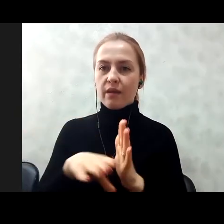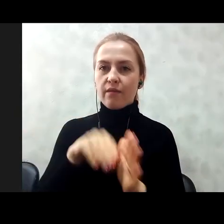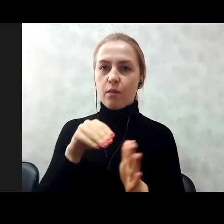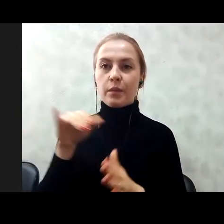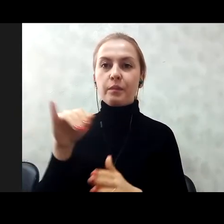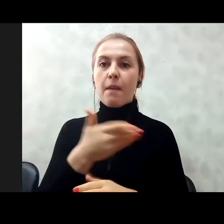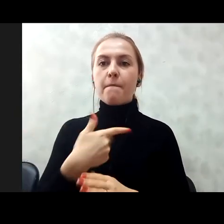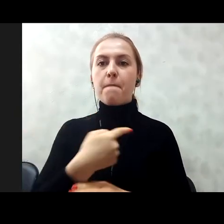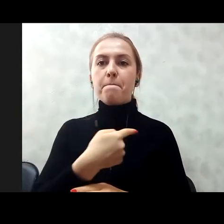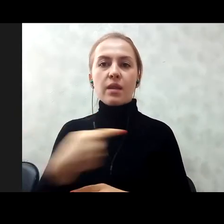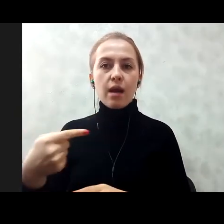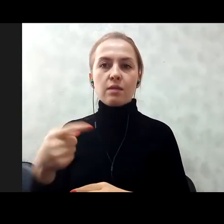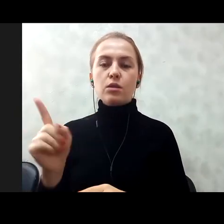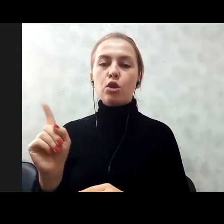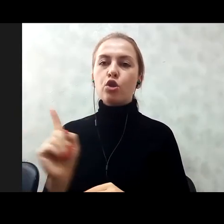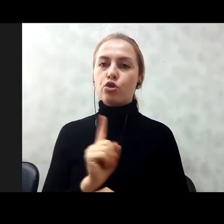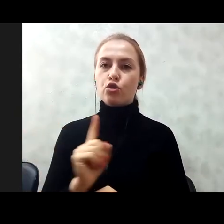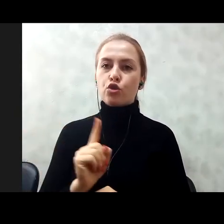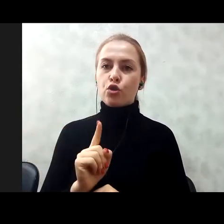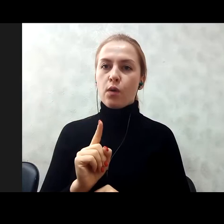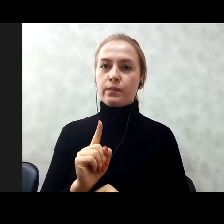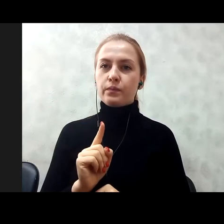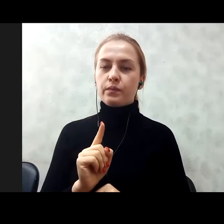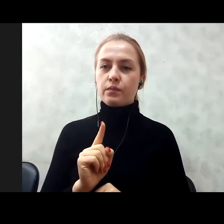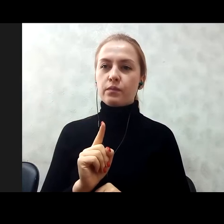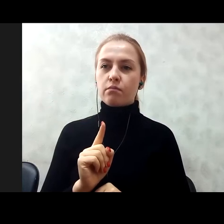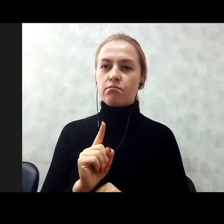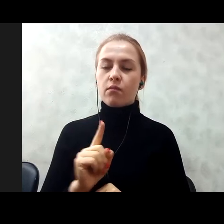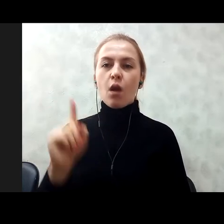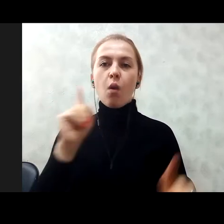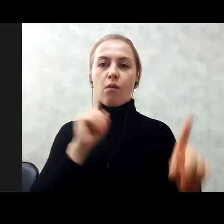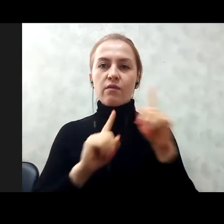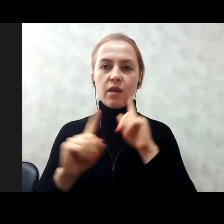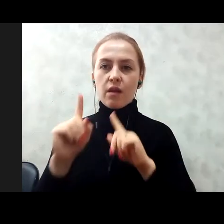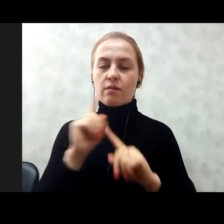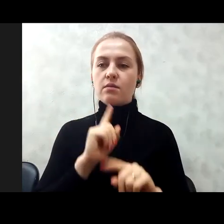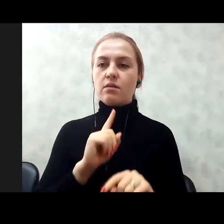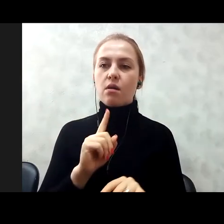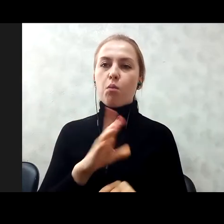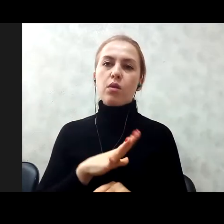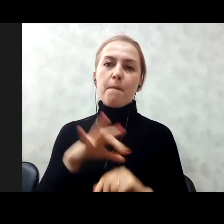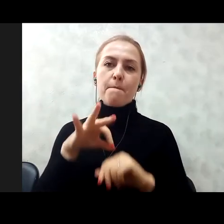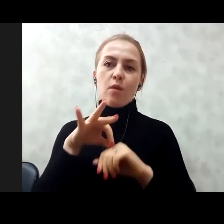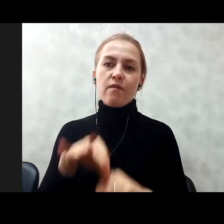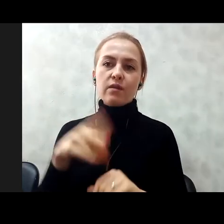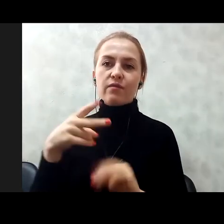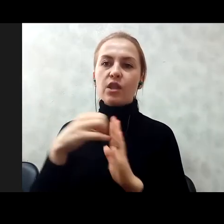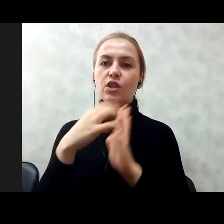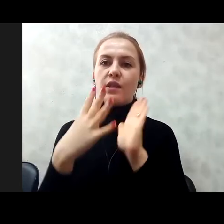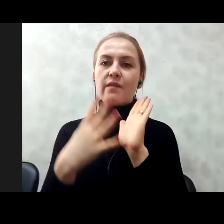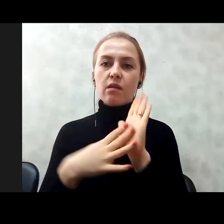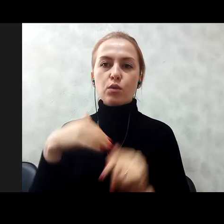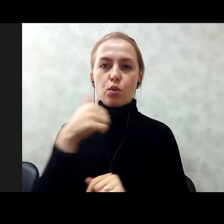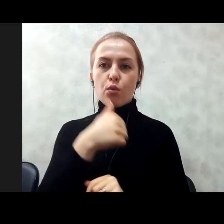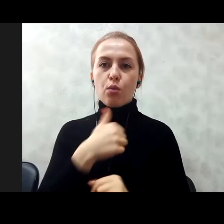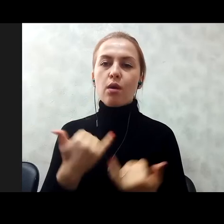organised a follow-up, a conference in Kiev in February 19 on the steps needed to ensure electoral participation of